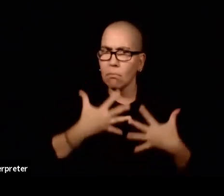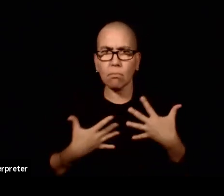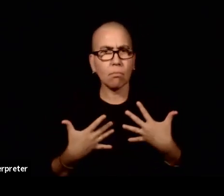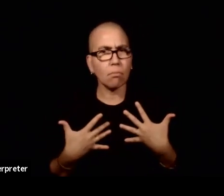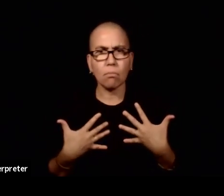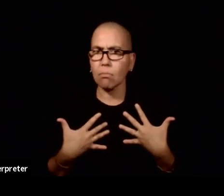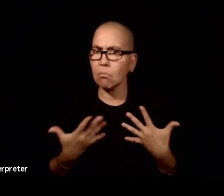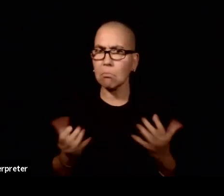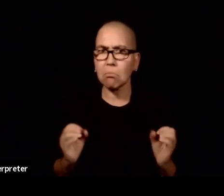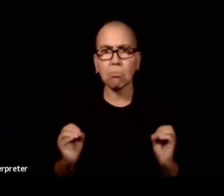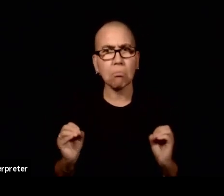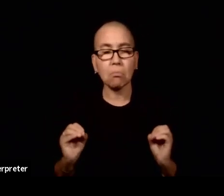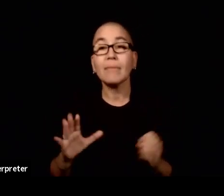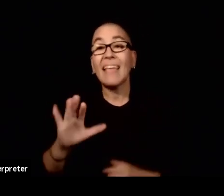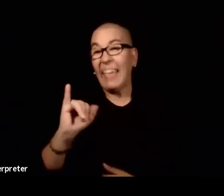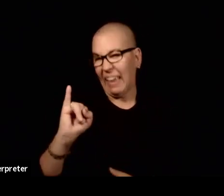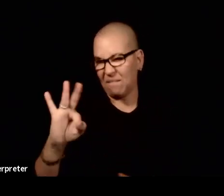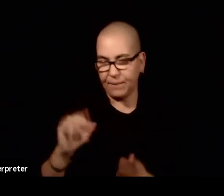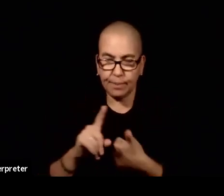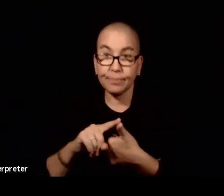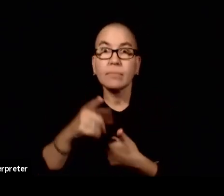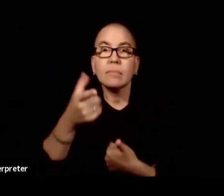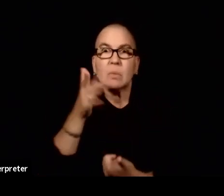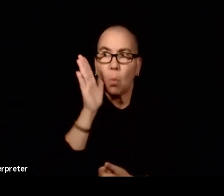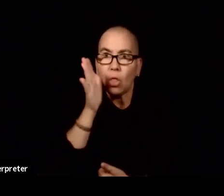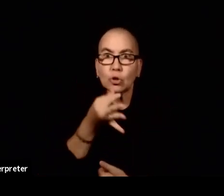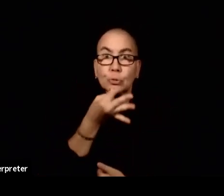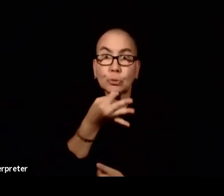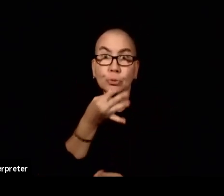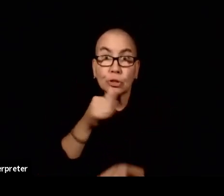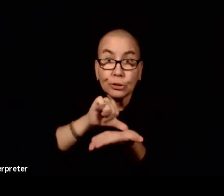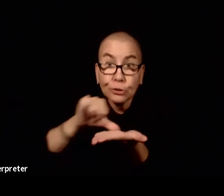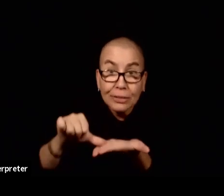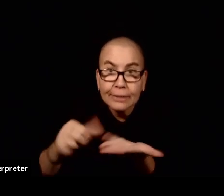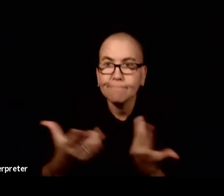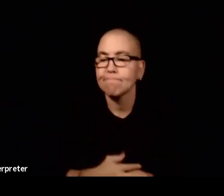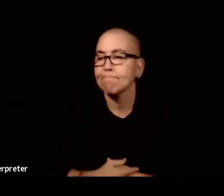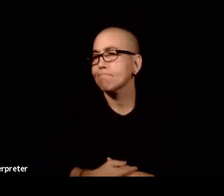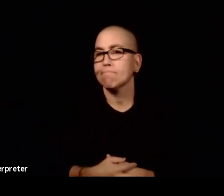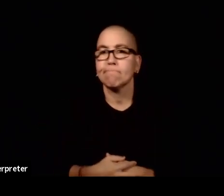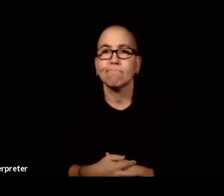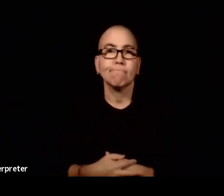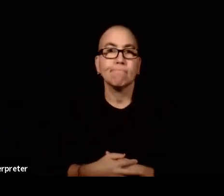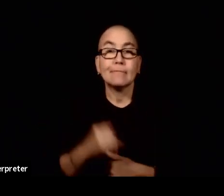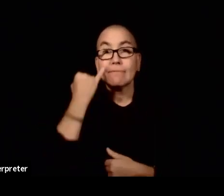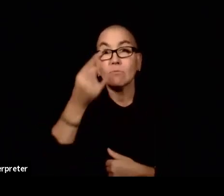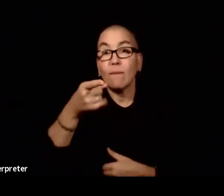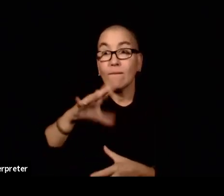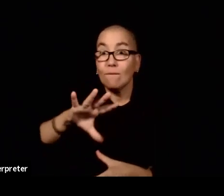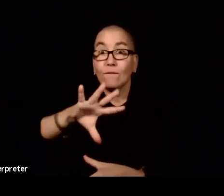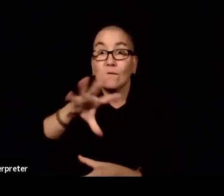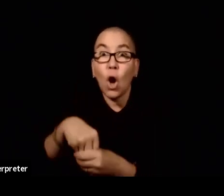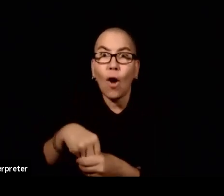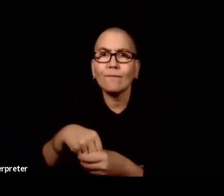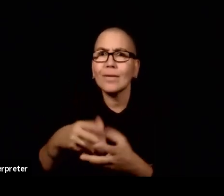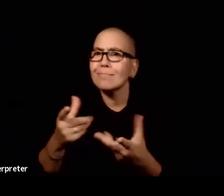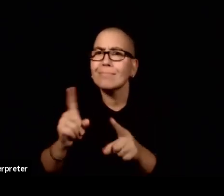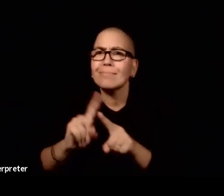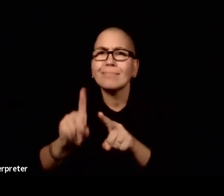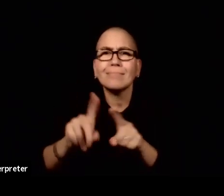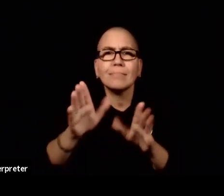a potential source of exposure to an ongoing public health investigation, and people who were known to have been exposed to a